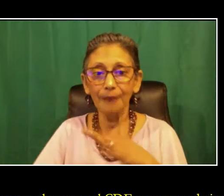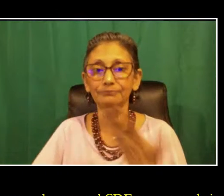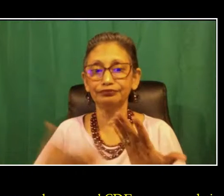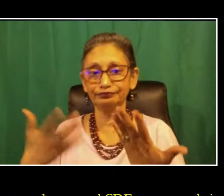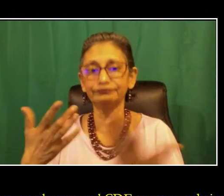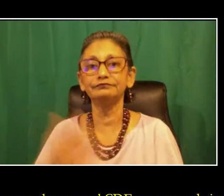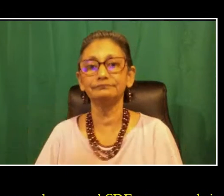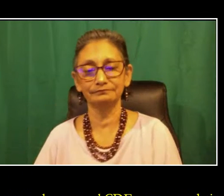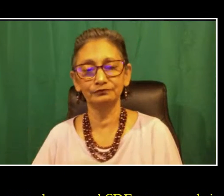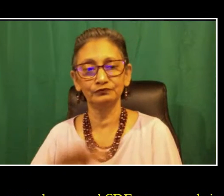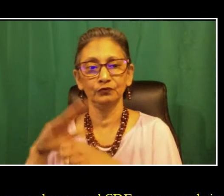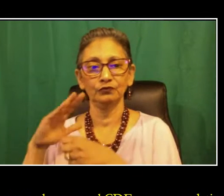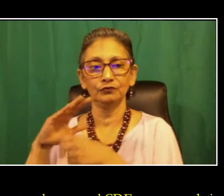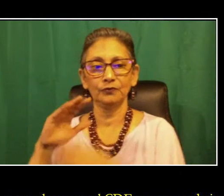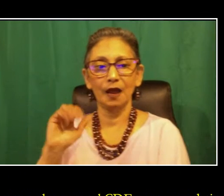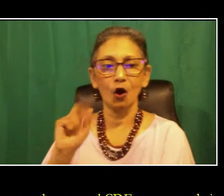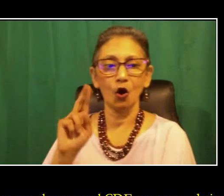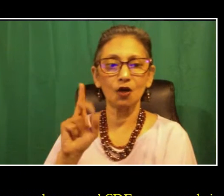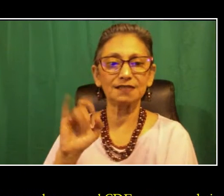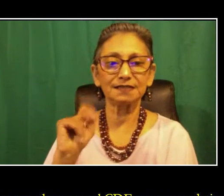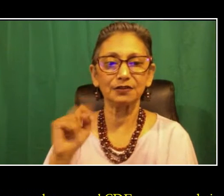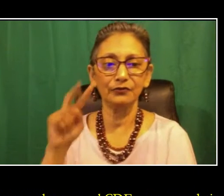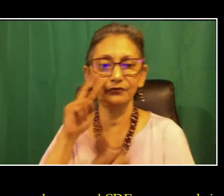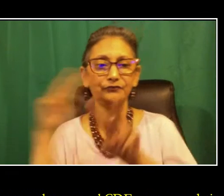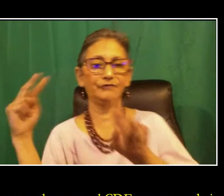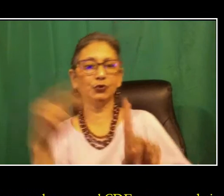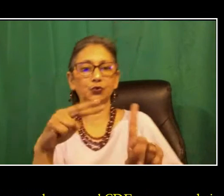steeped deeply in audist views?